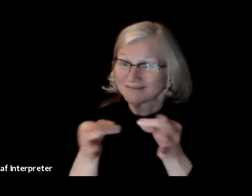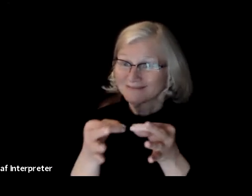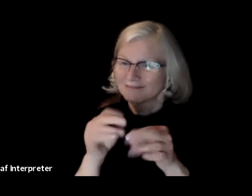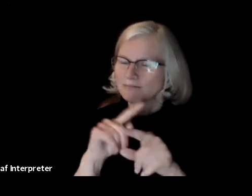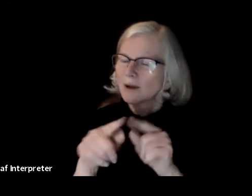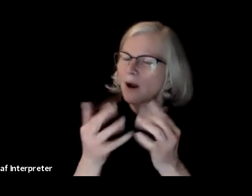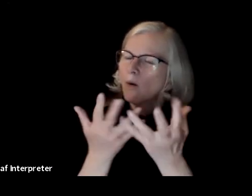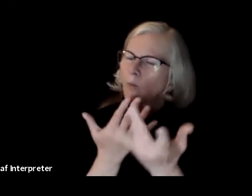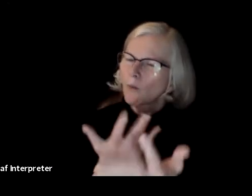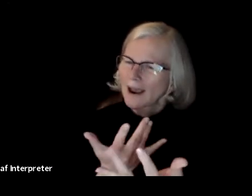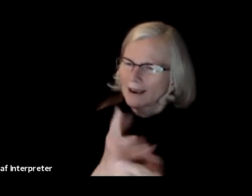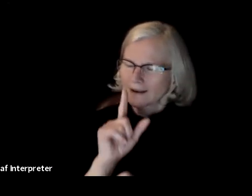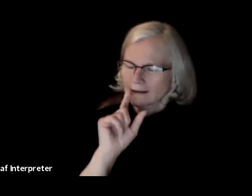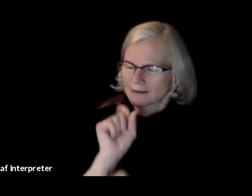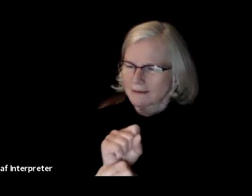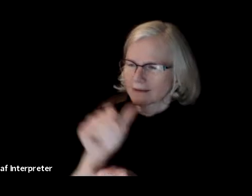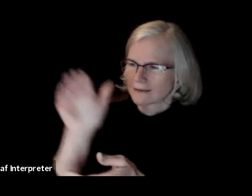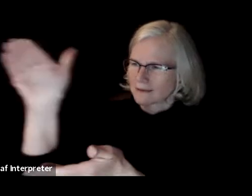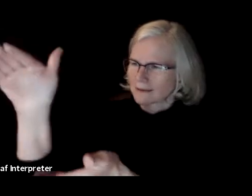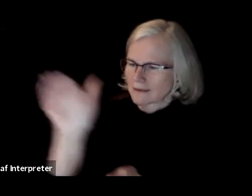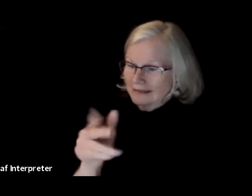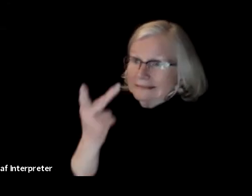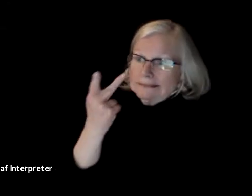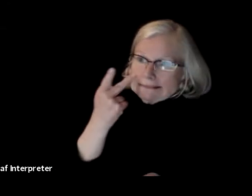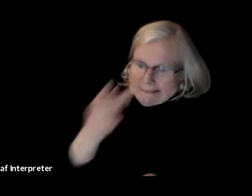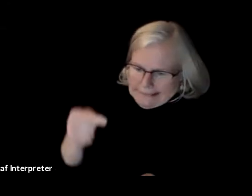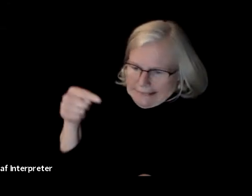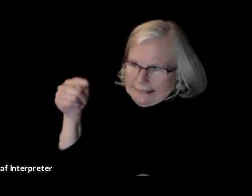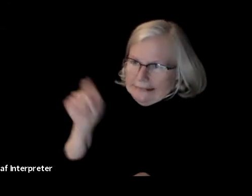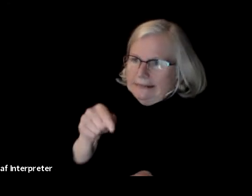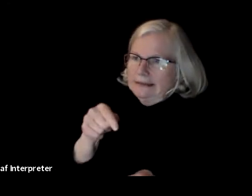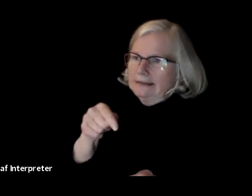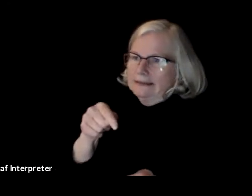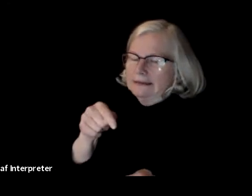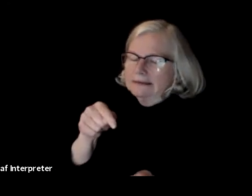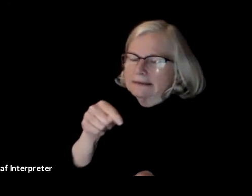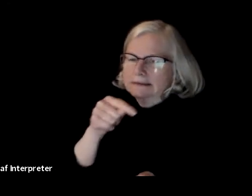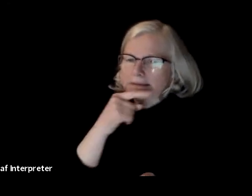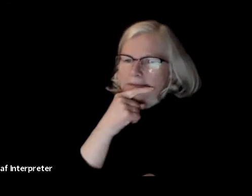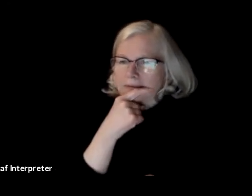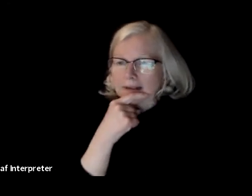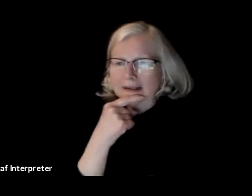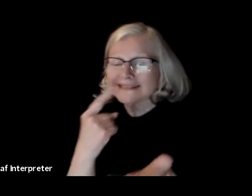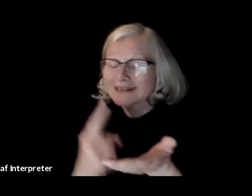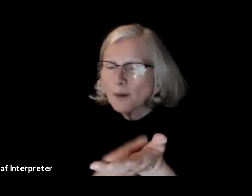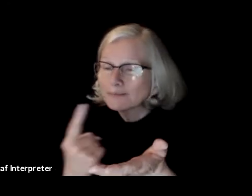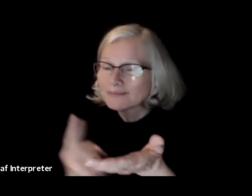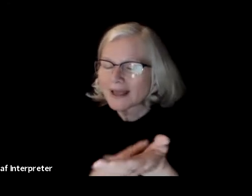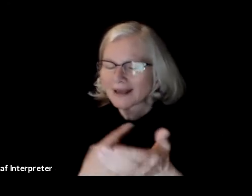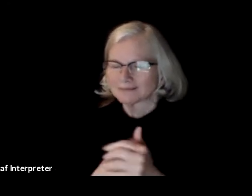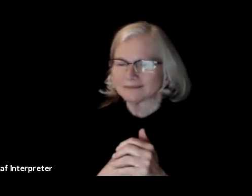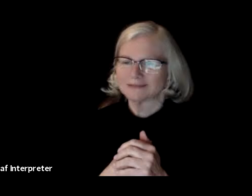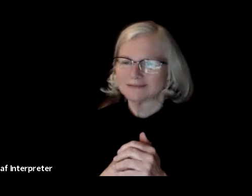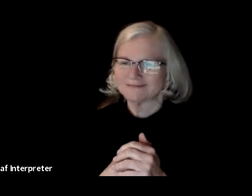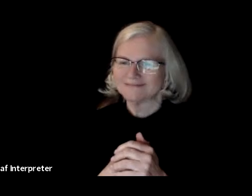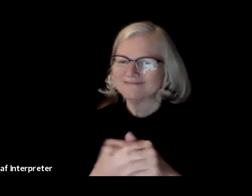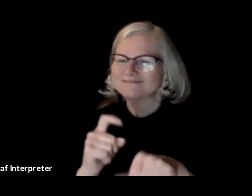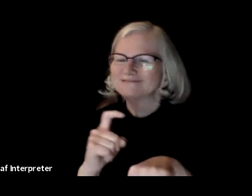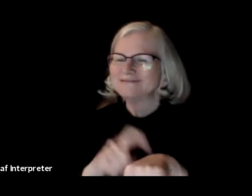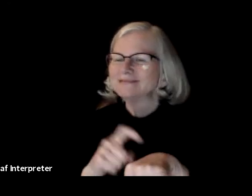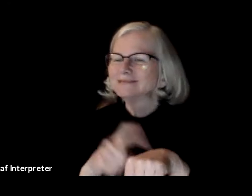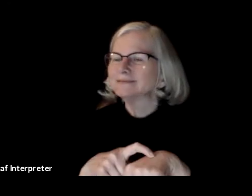weekly allocation is going to be. And so sometimes there is a gap in timing or a